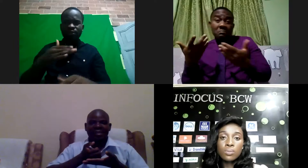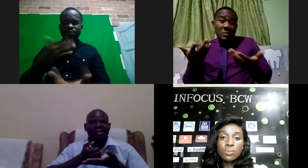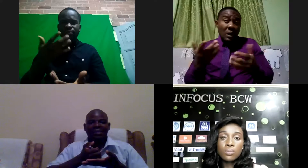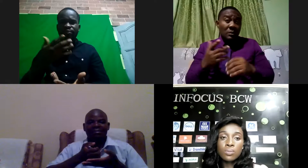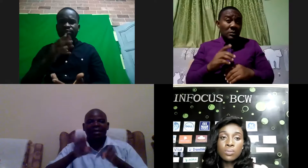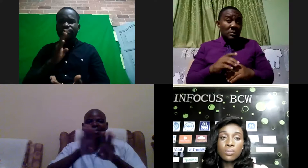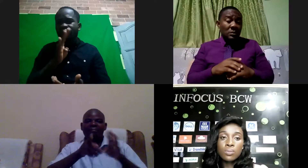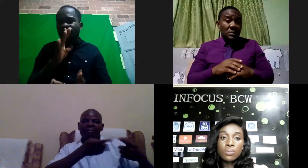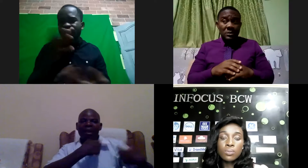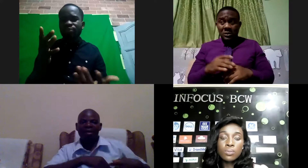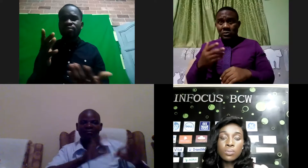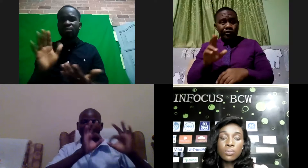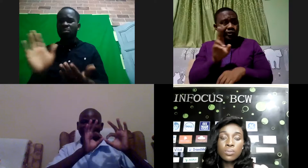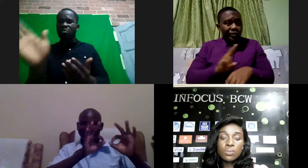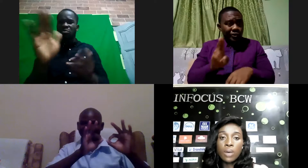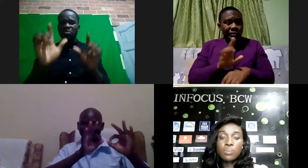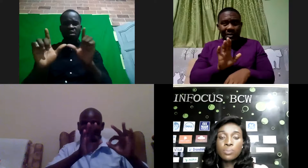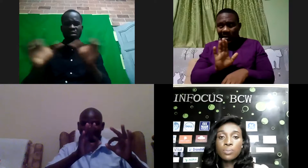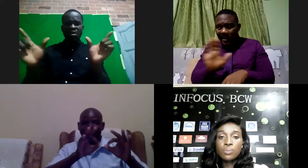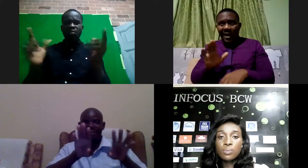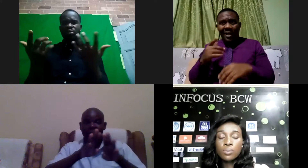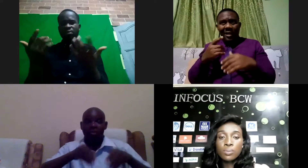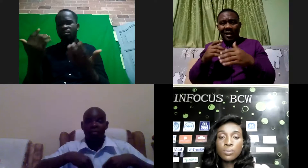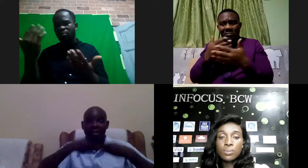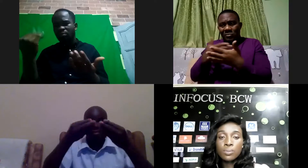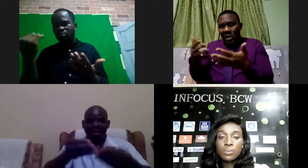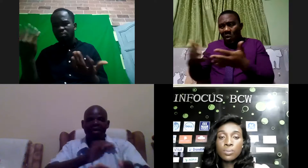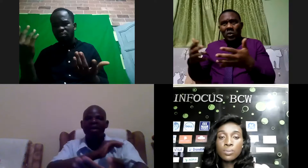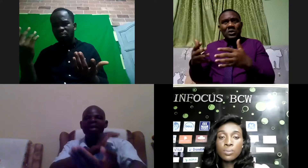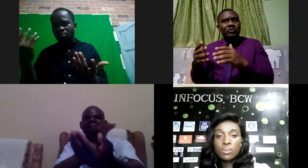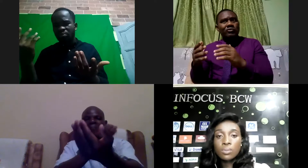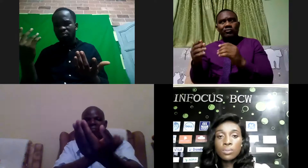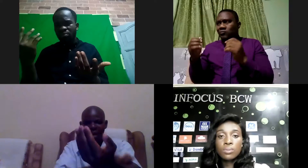in their language, just because. Okay.